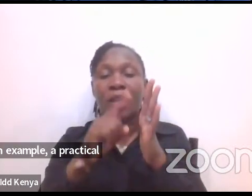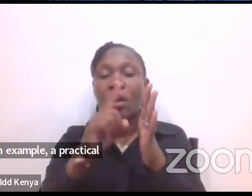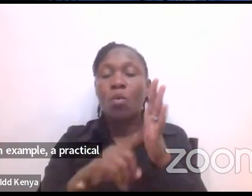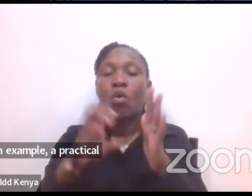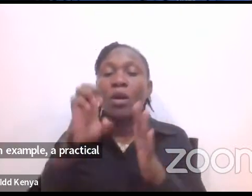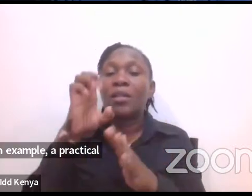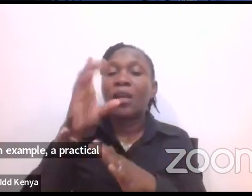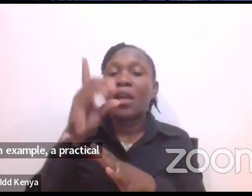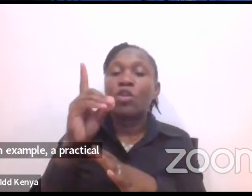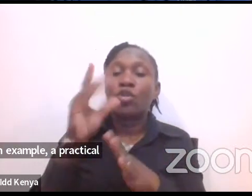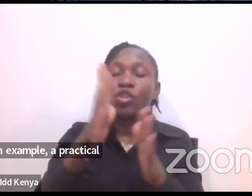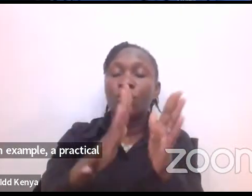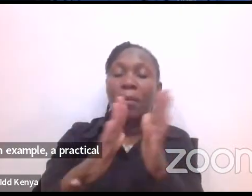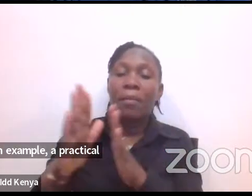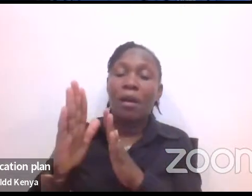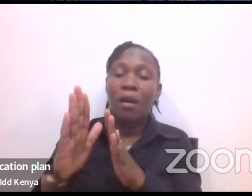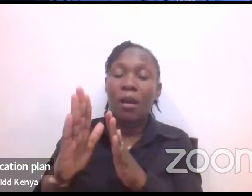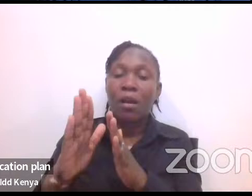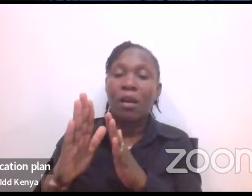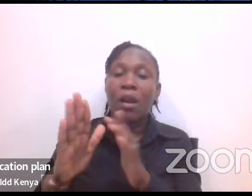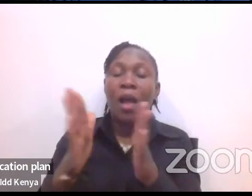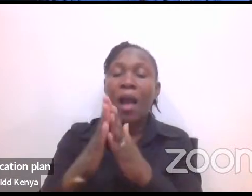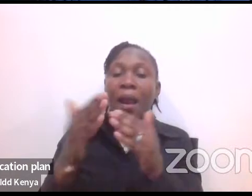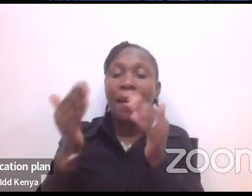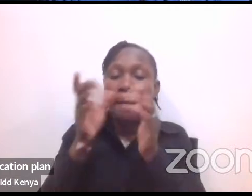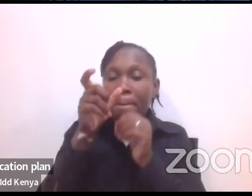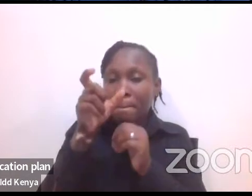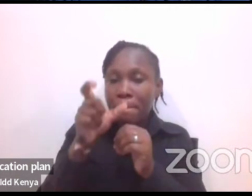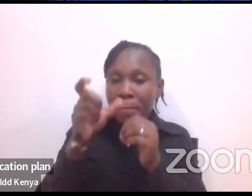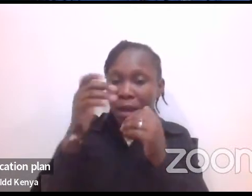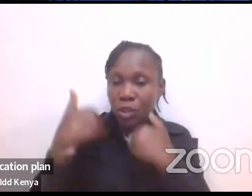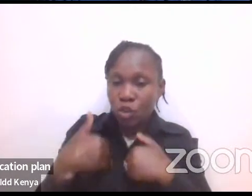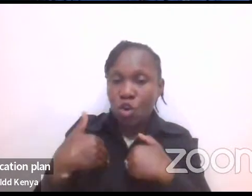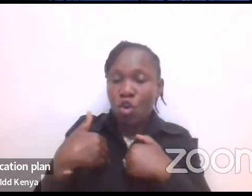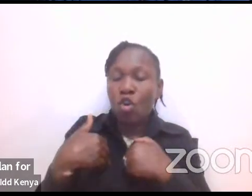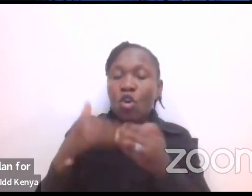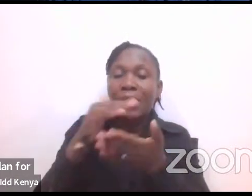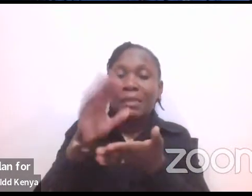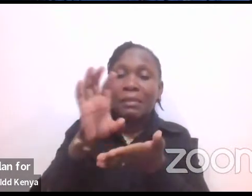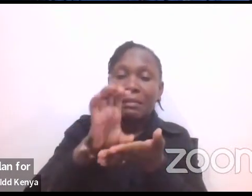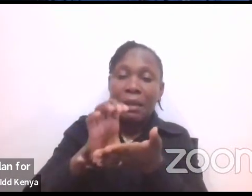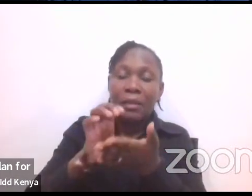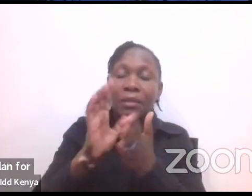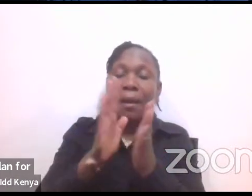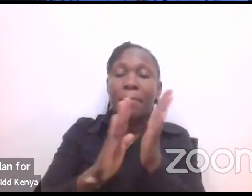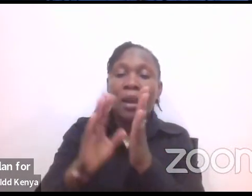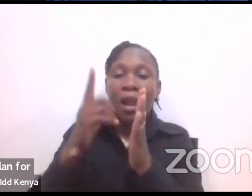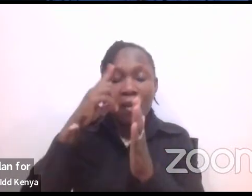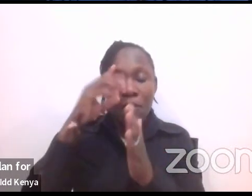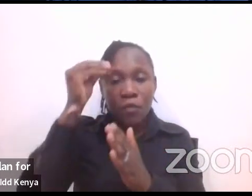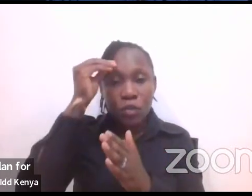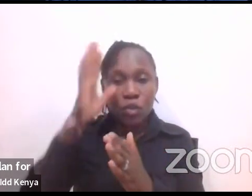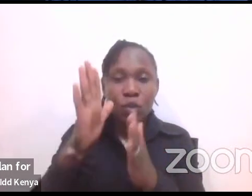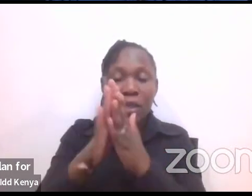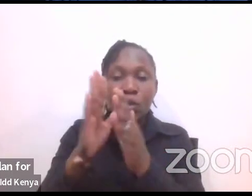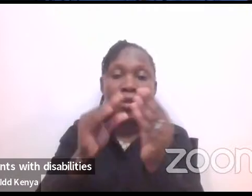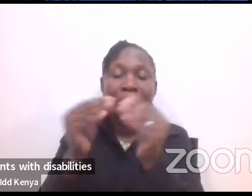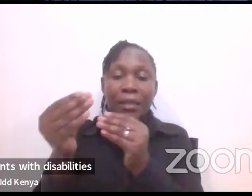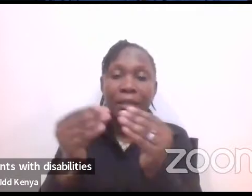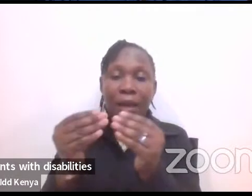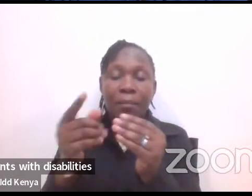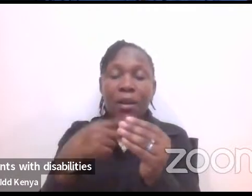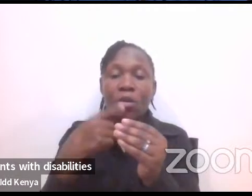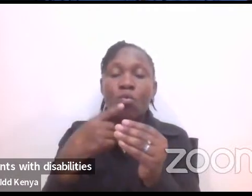plan and a person-centered plan for students with disabilities who are